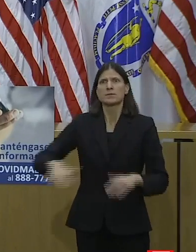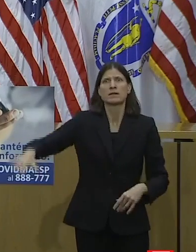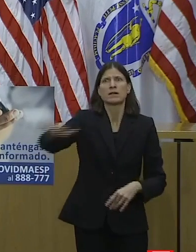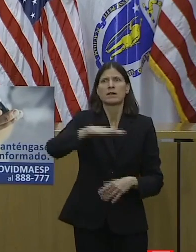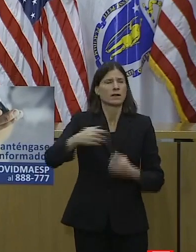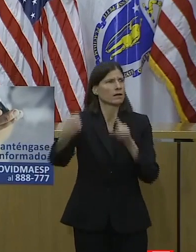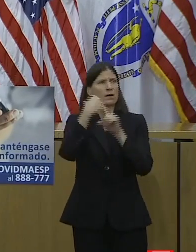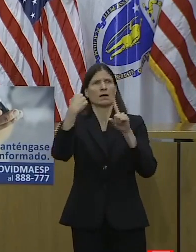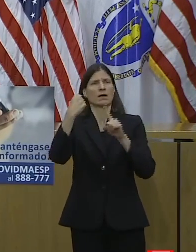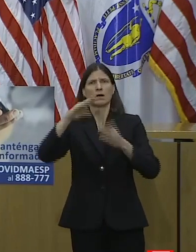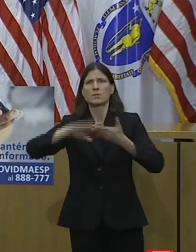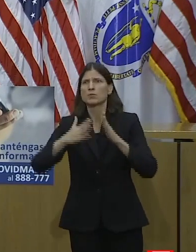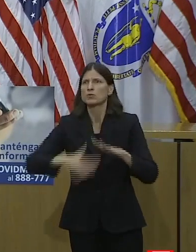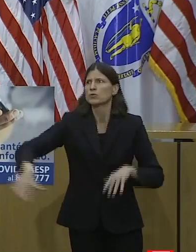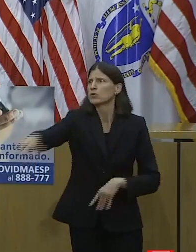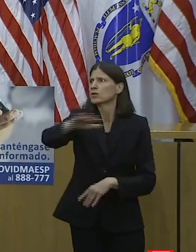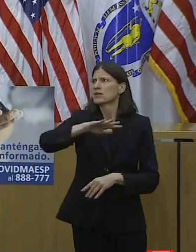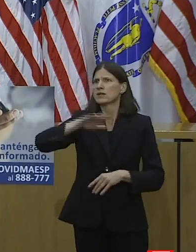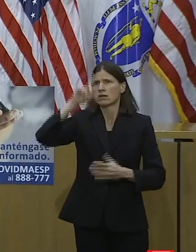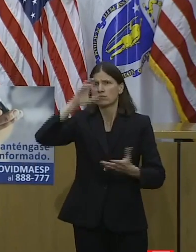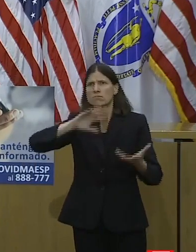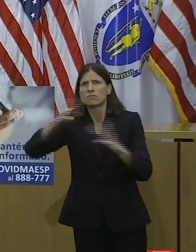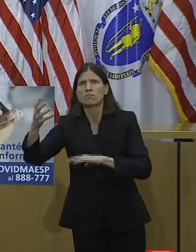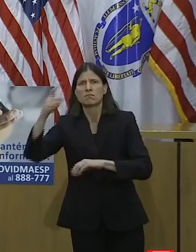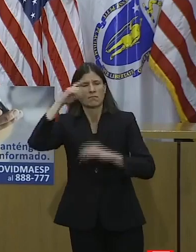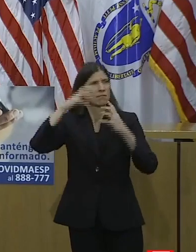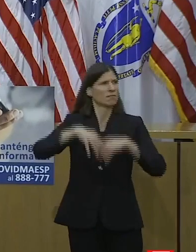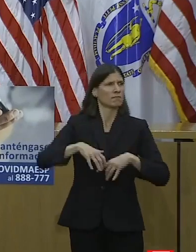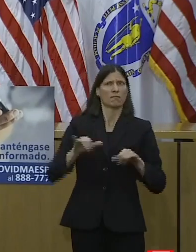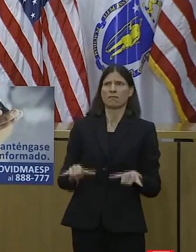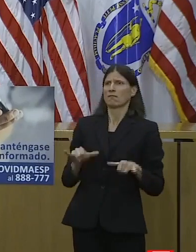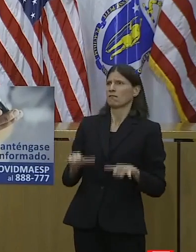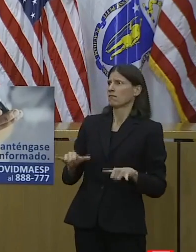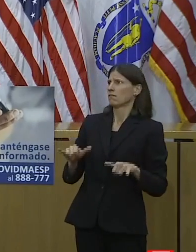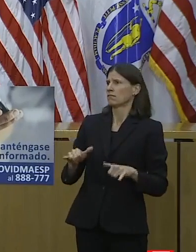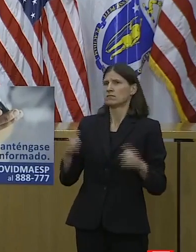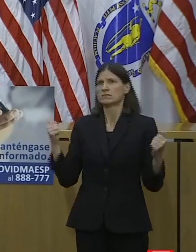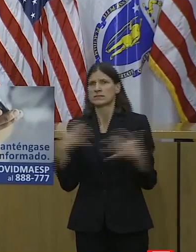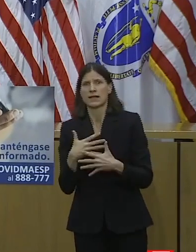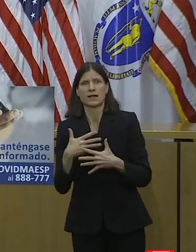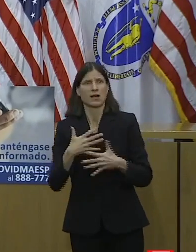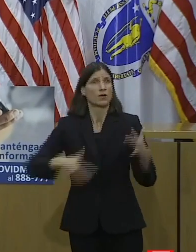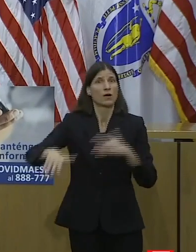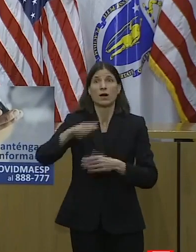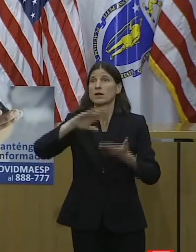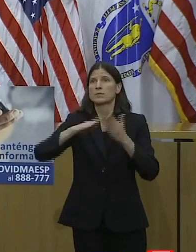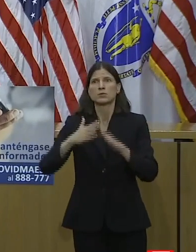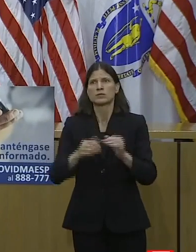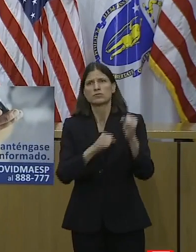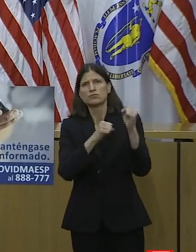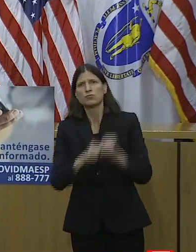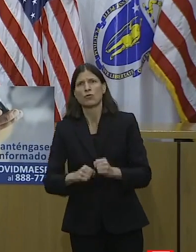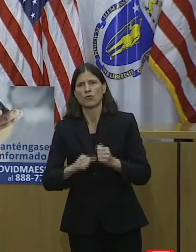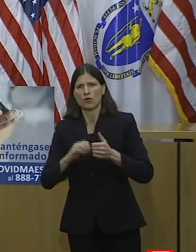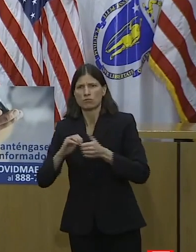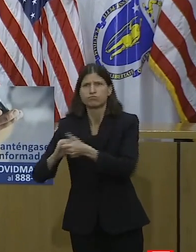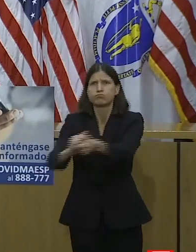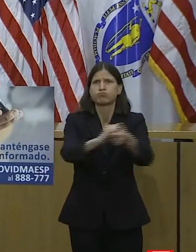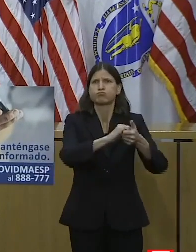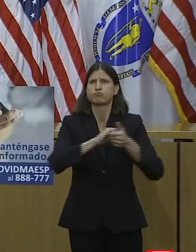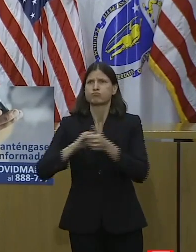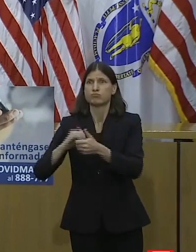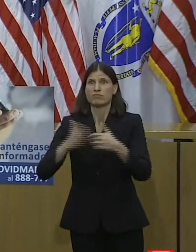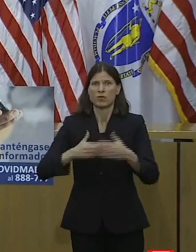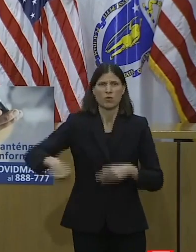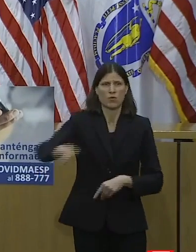was a lot of sadness that day, but there was also bravery, compassion, and strength. First responders, healthcare